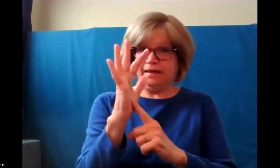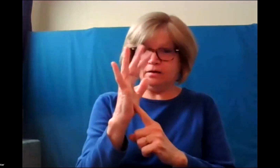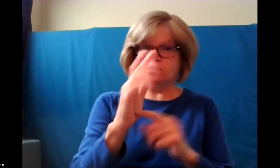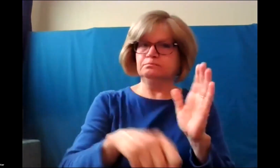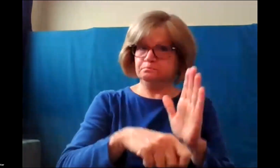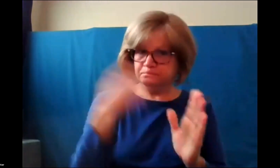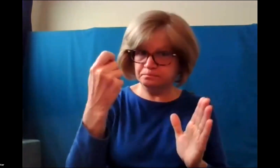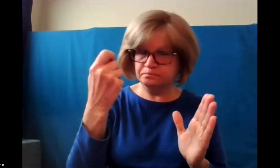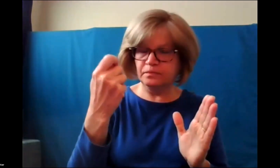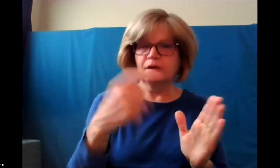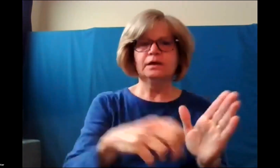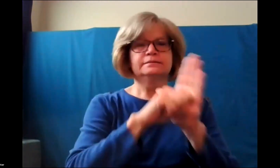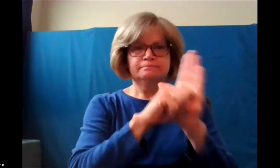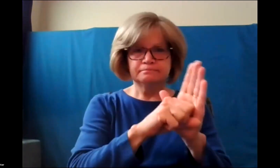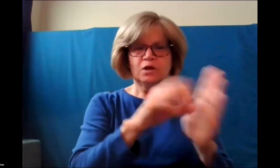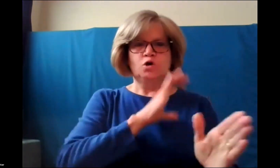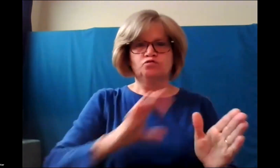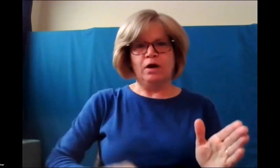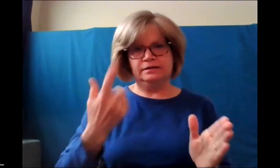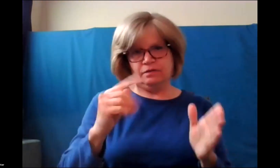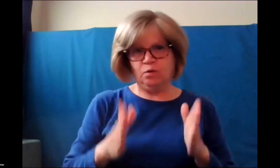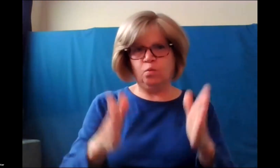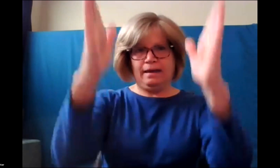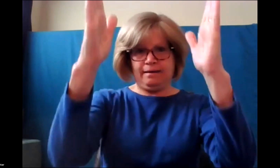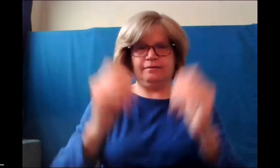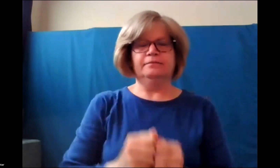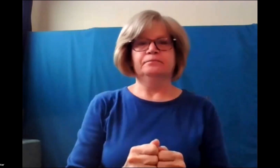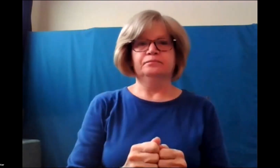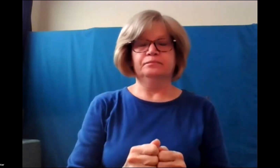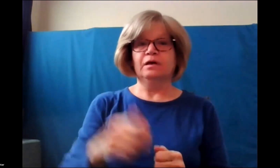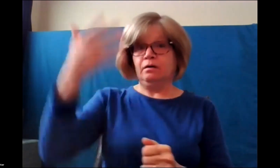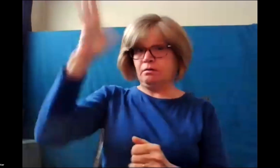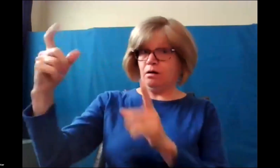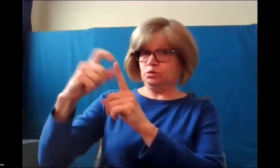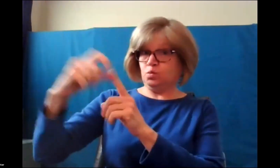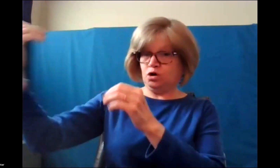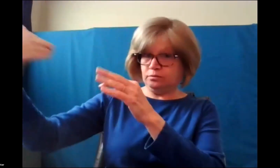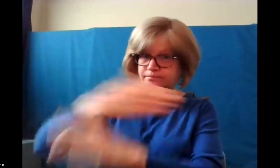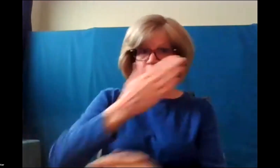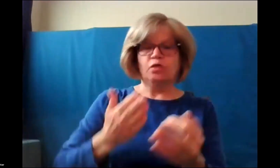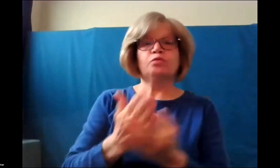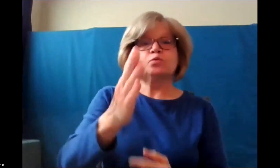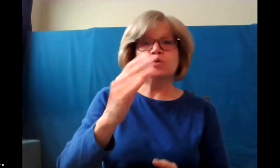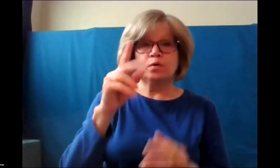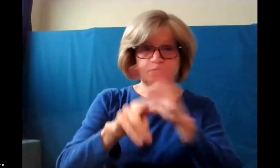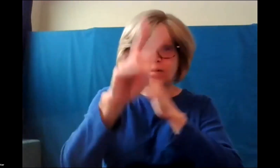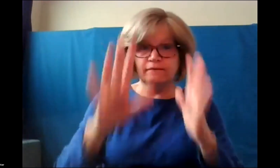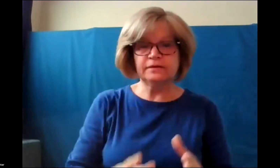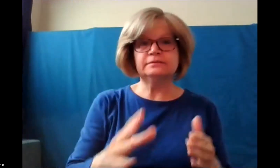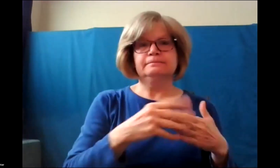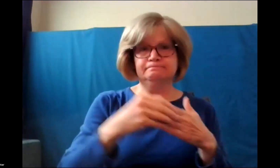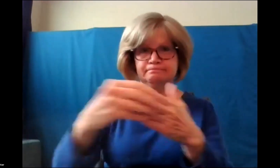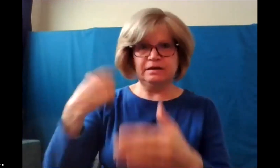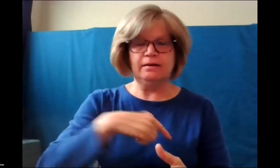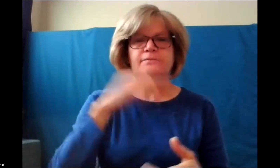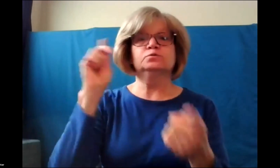We light this candle as a symbol of Christ the way. May the word sent from God through the prophets lead us to the way of